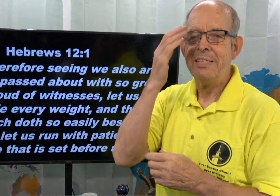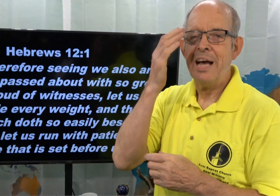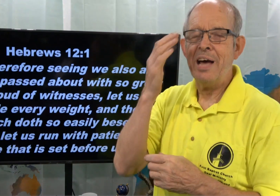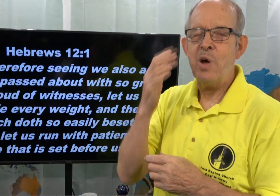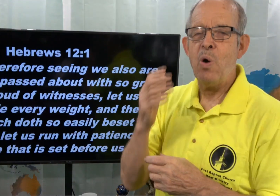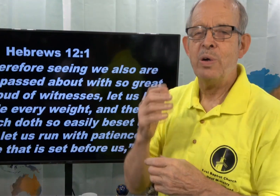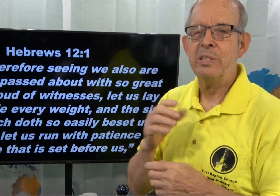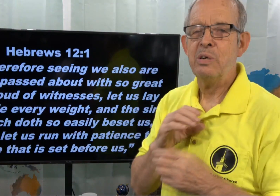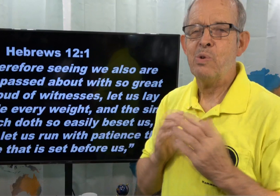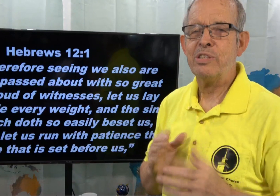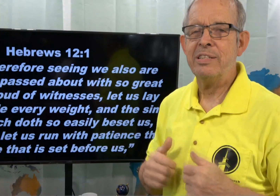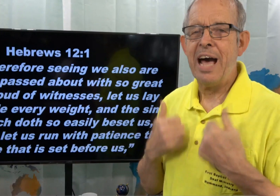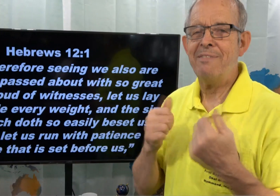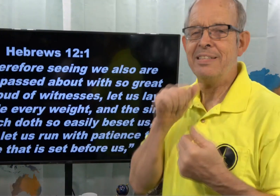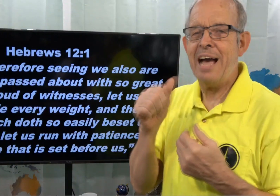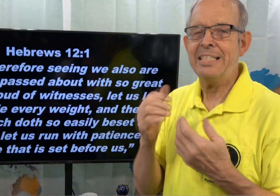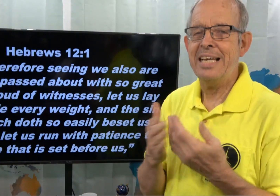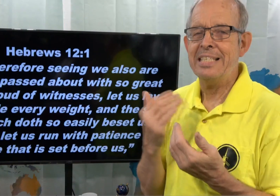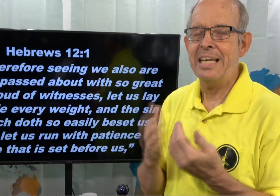I know Christian life is not easy.